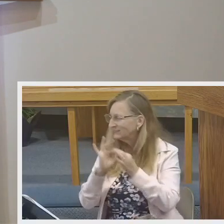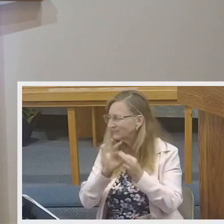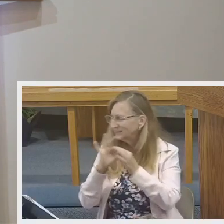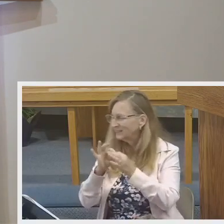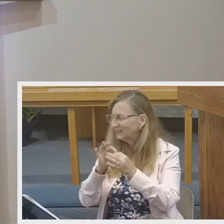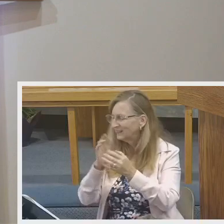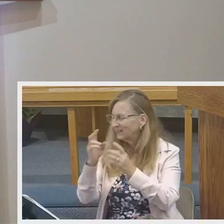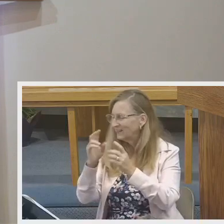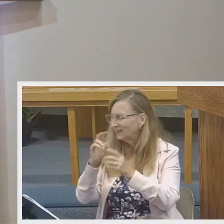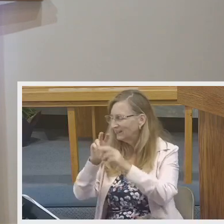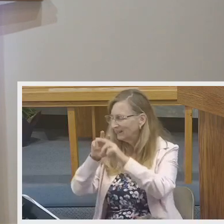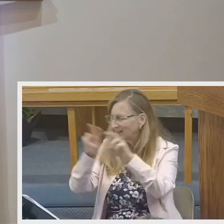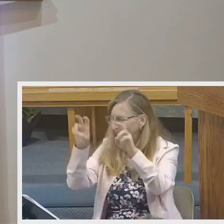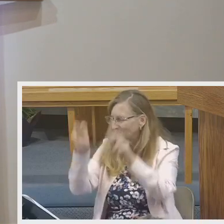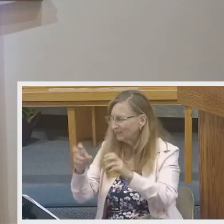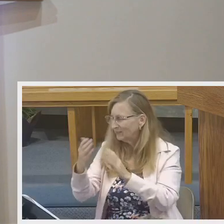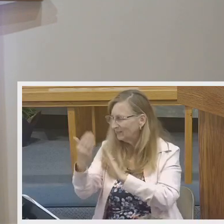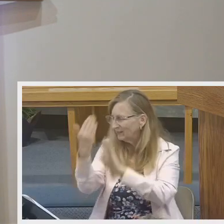and of the Lamb.